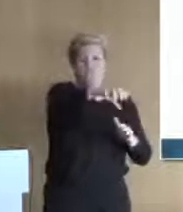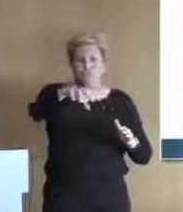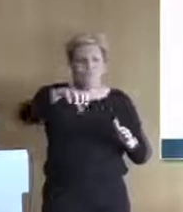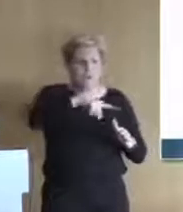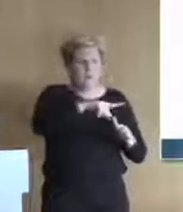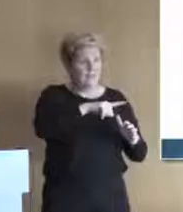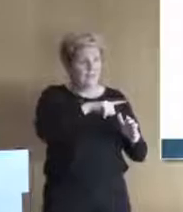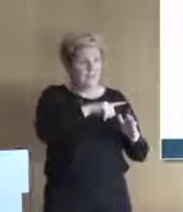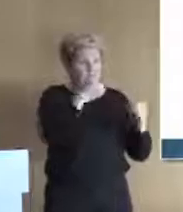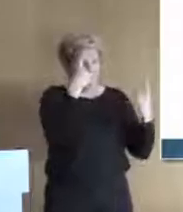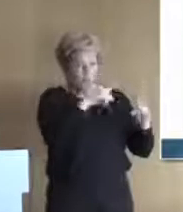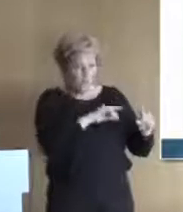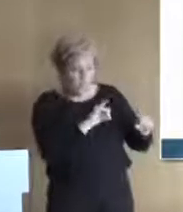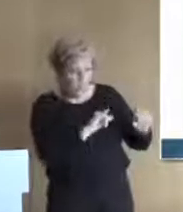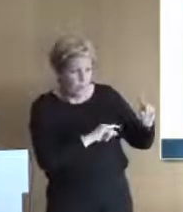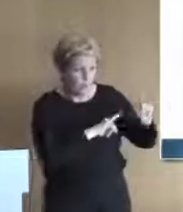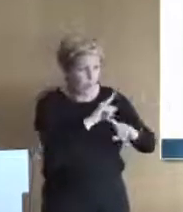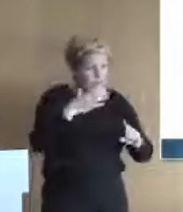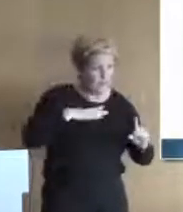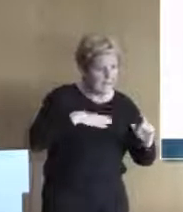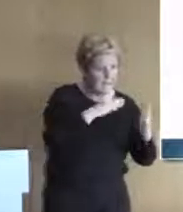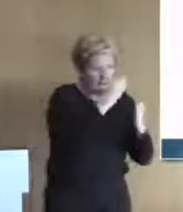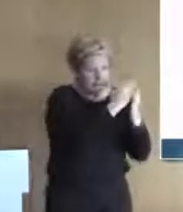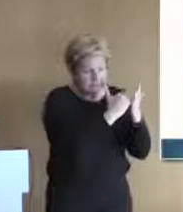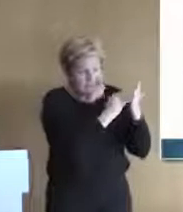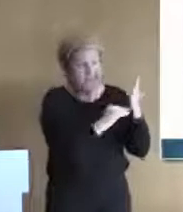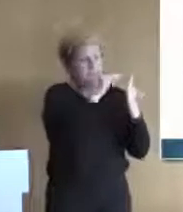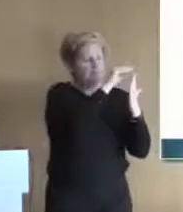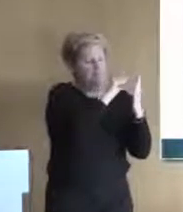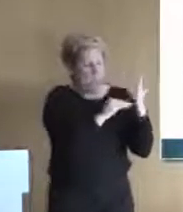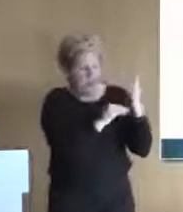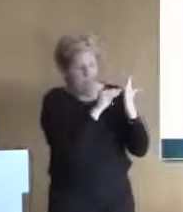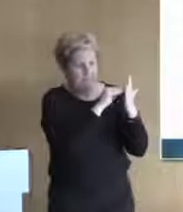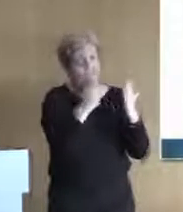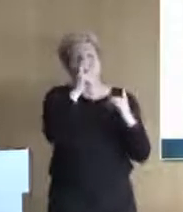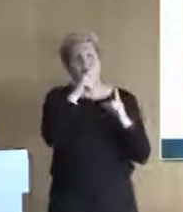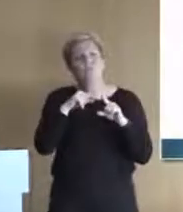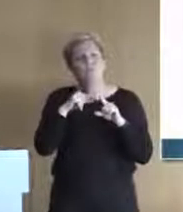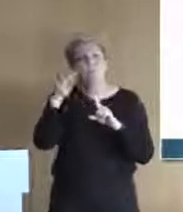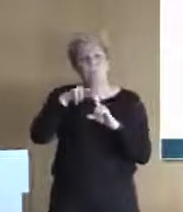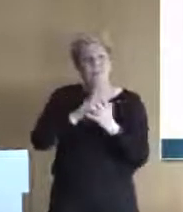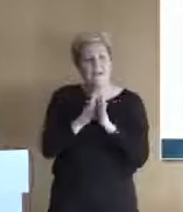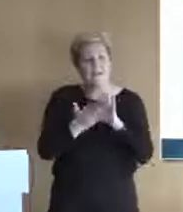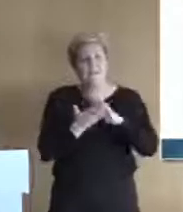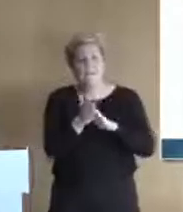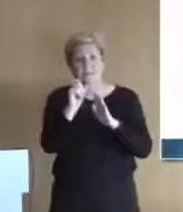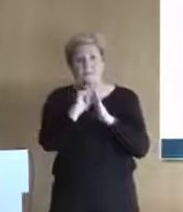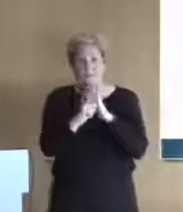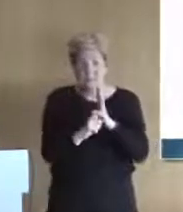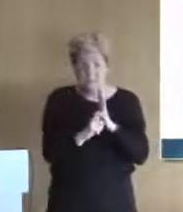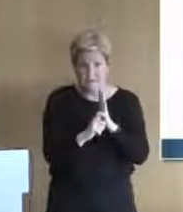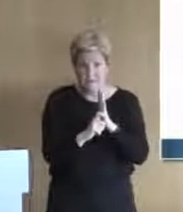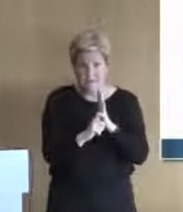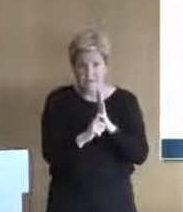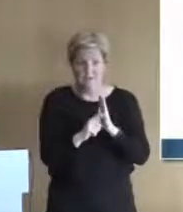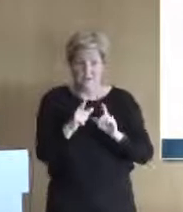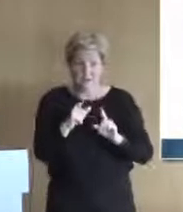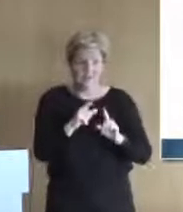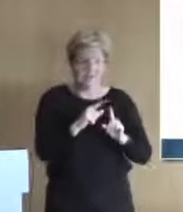they'll send it to the Housing Call Centre. So that's important for us. Our local offices,